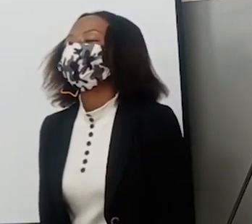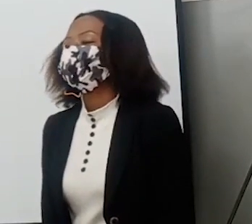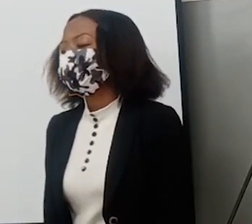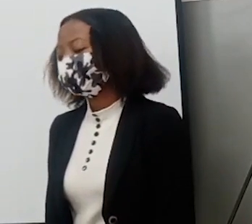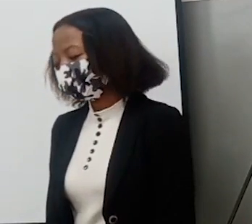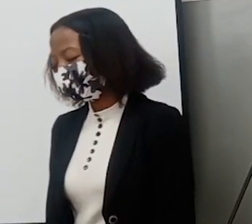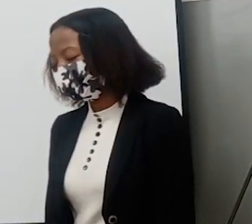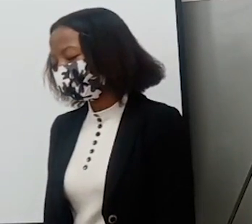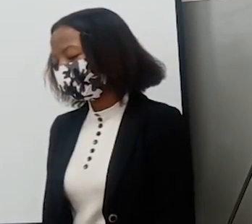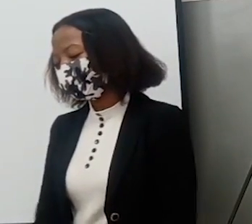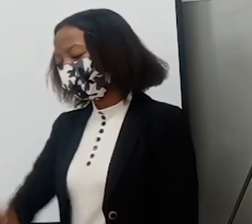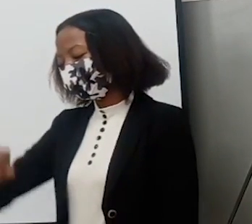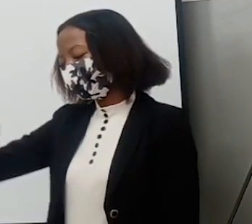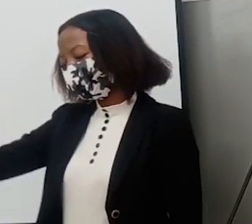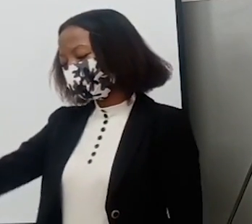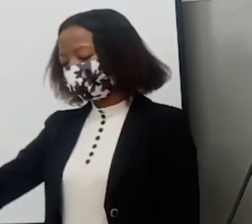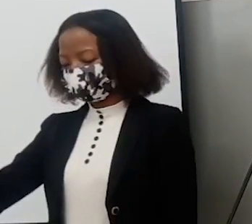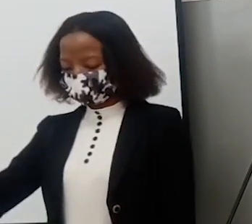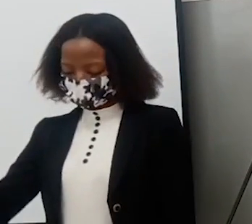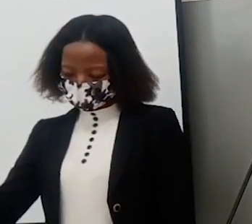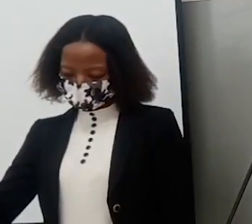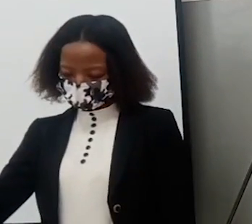By 7th July,